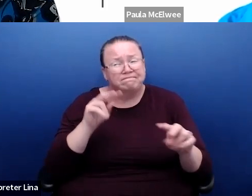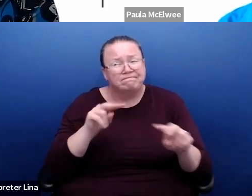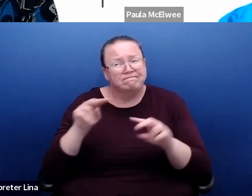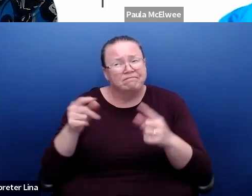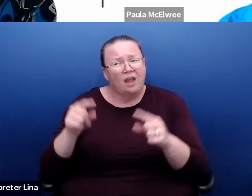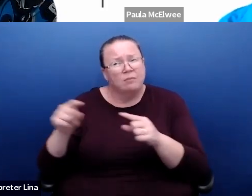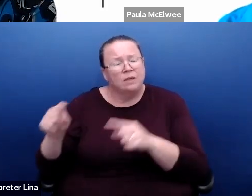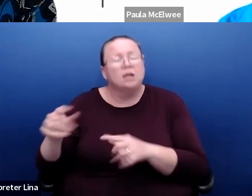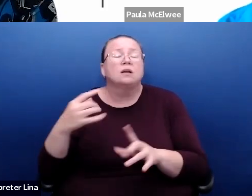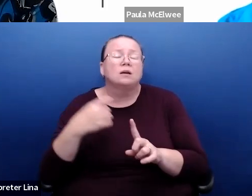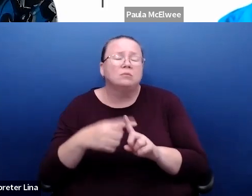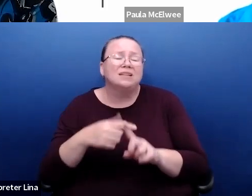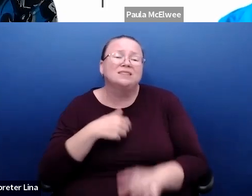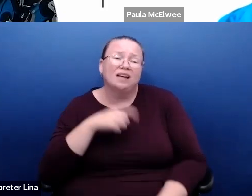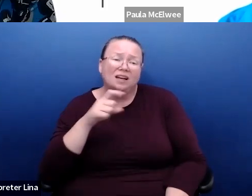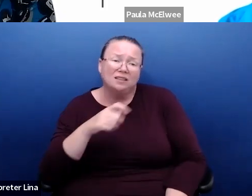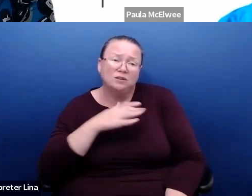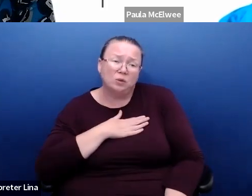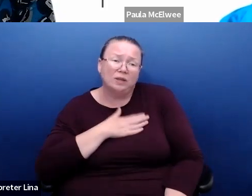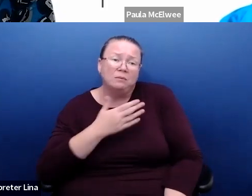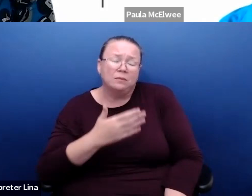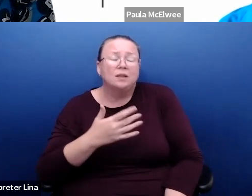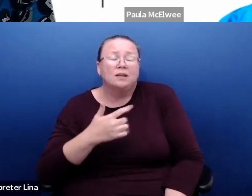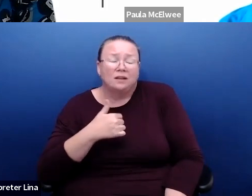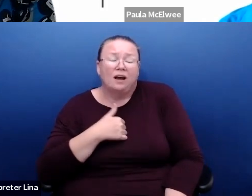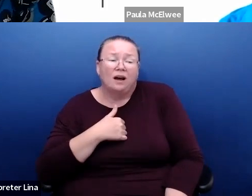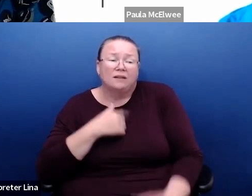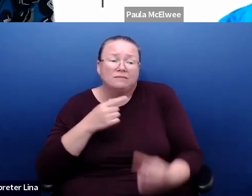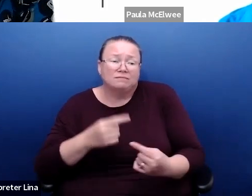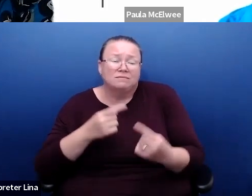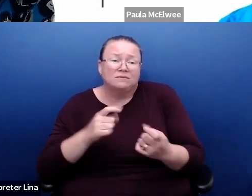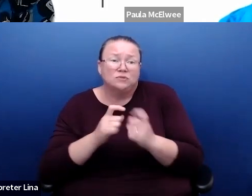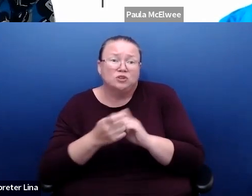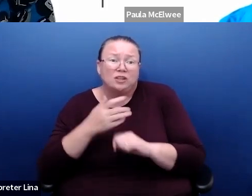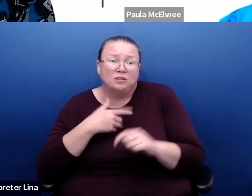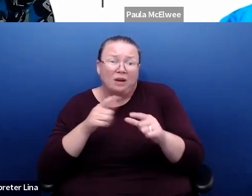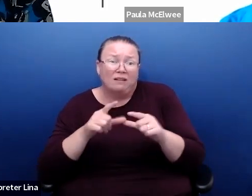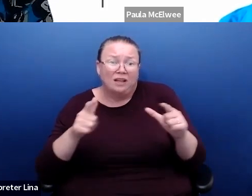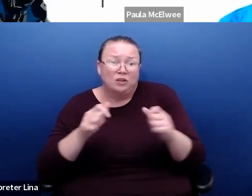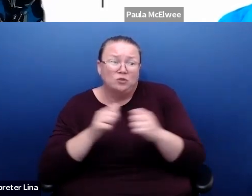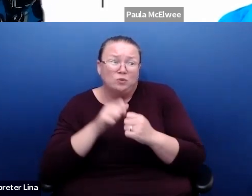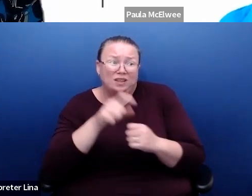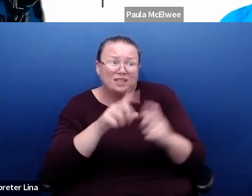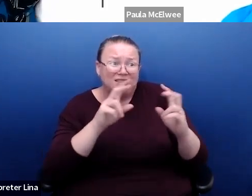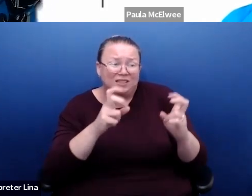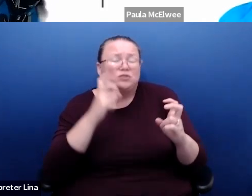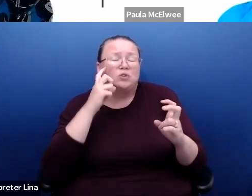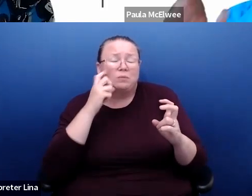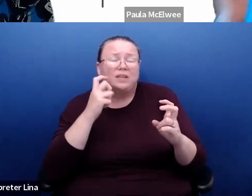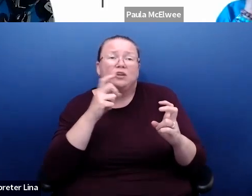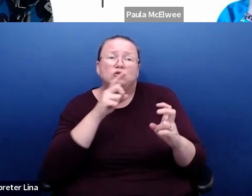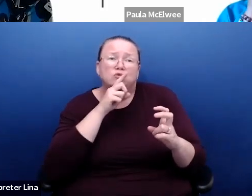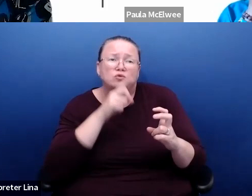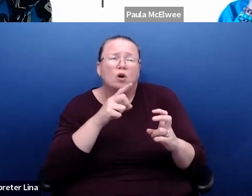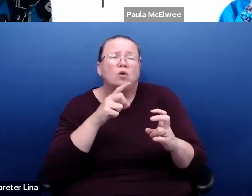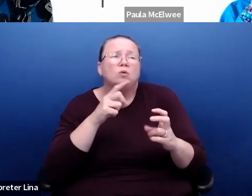I also need to admit that I have trouble changing my language around this issue because it's so ingrained